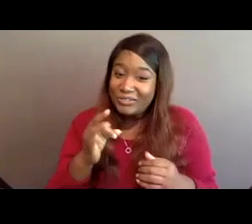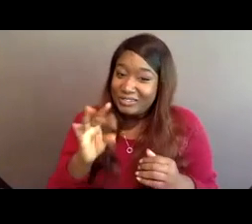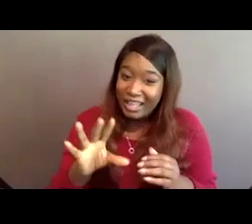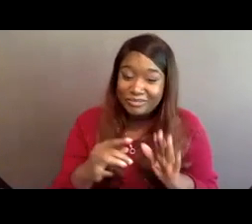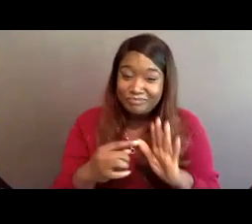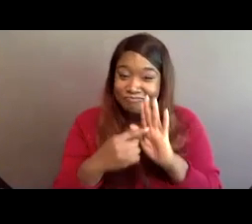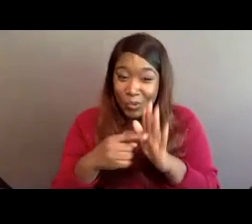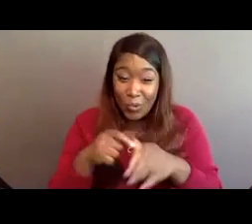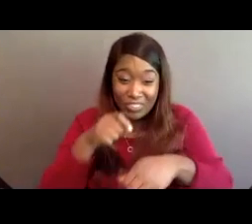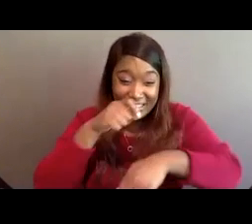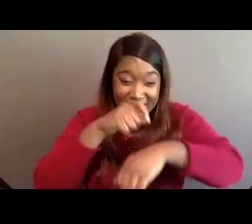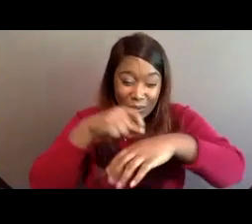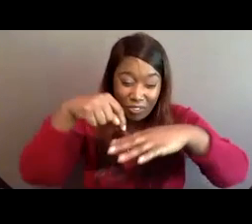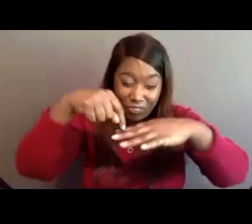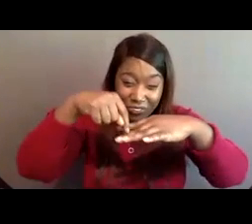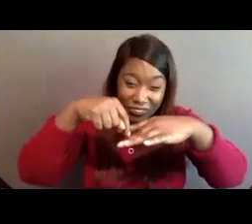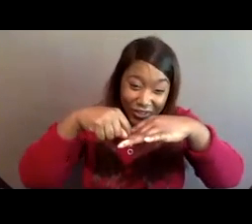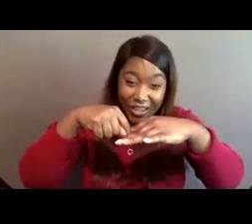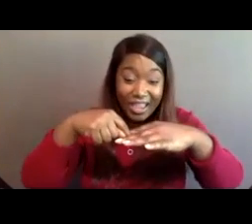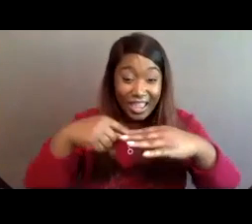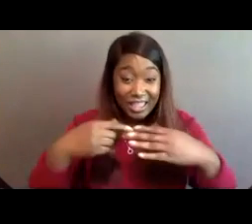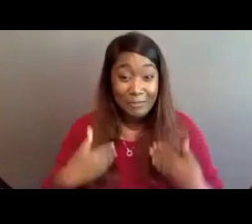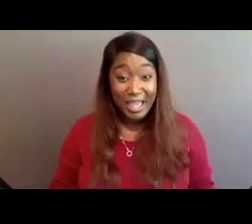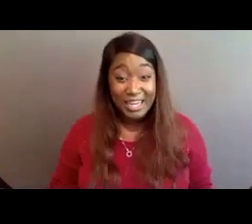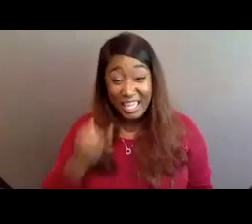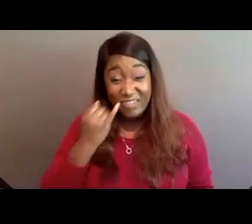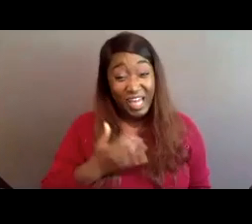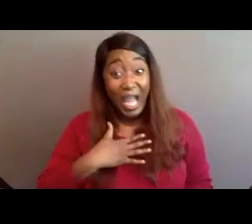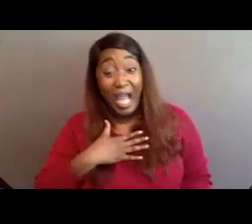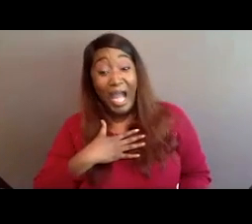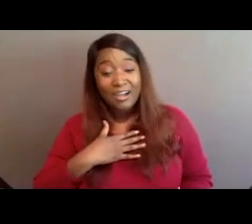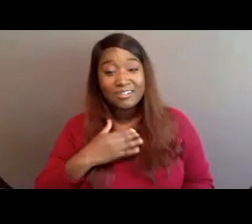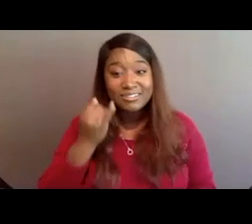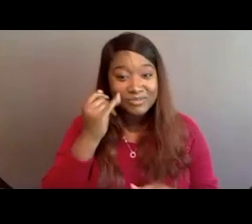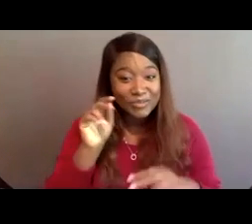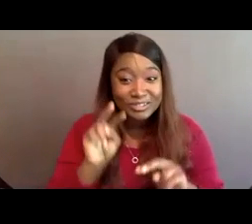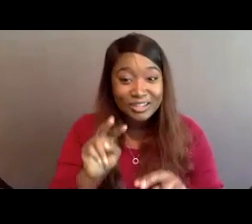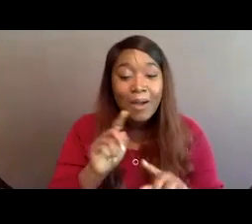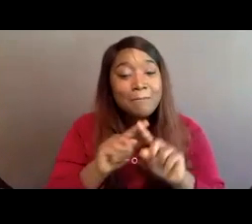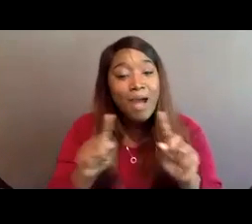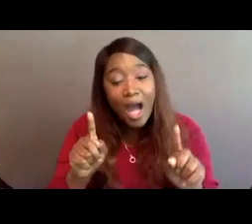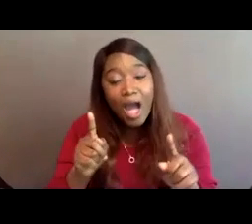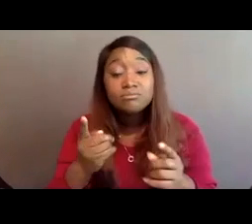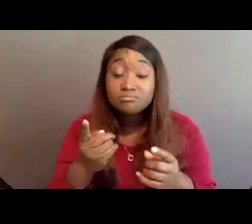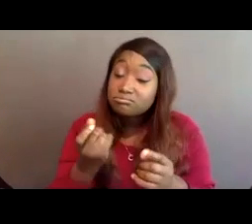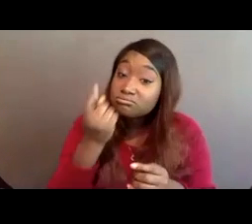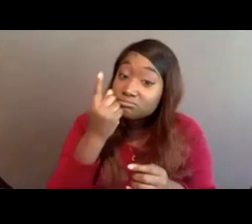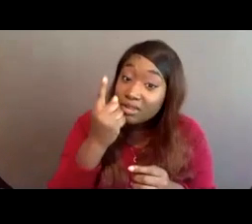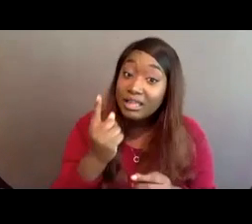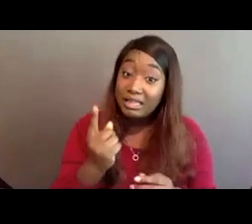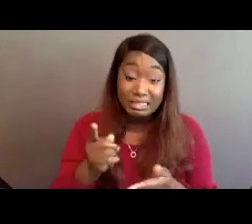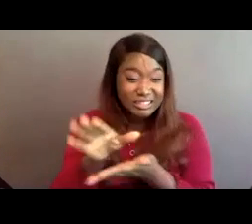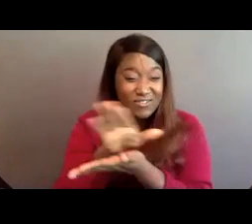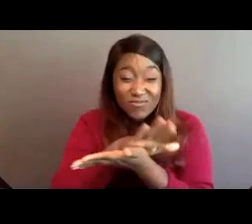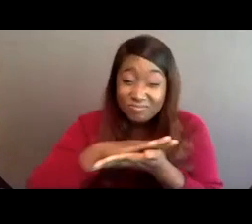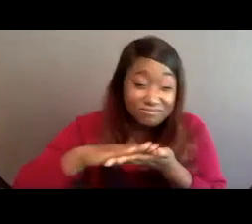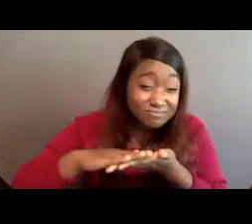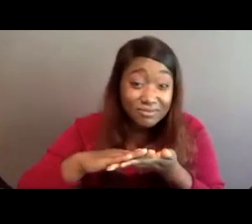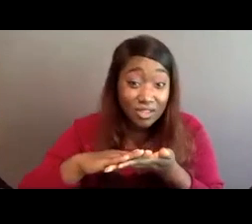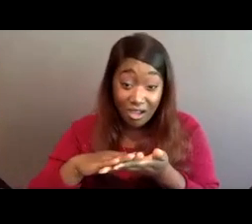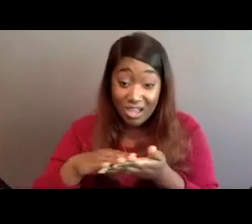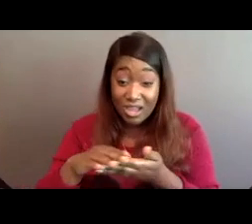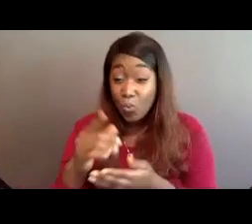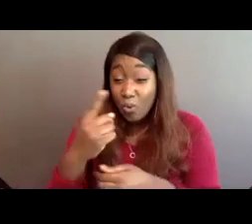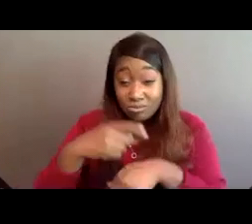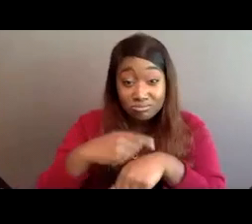squeamish, but it does involve the insertion of very fine sterile needles, single use, disposed of